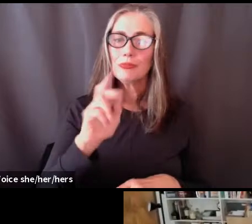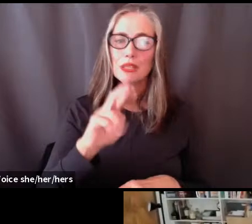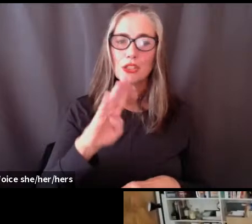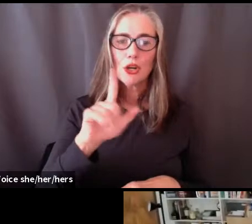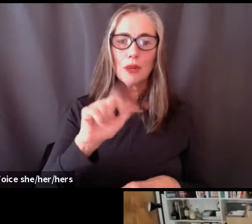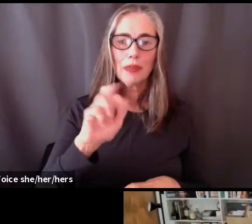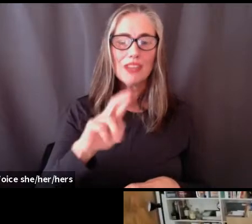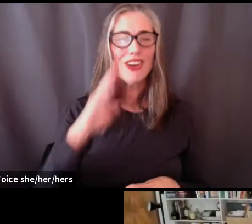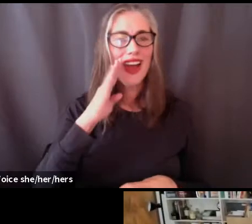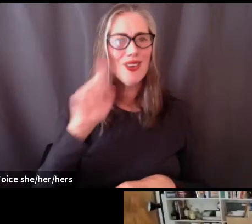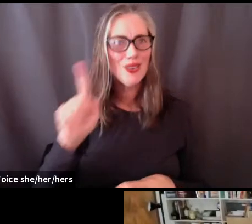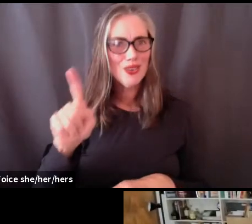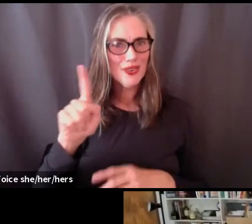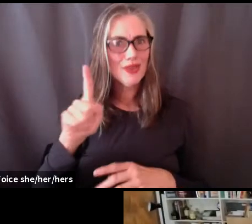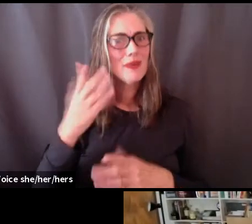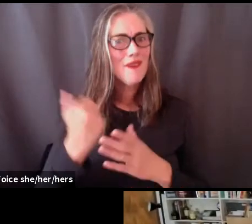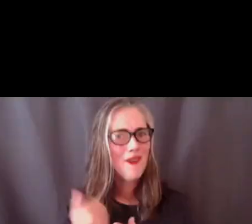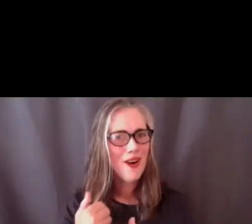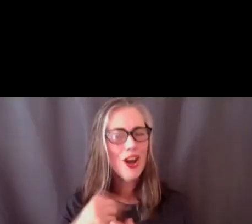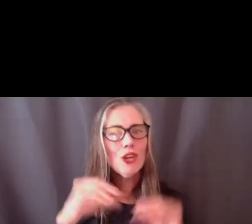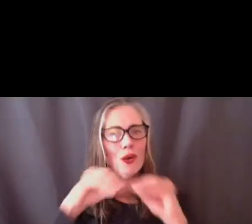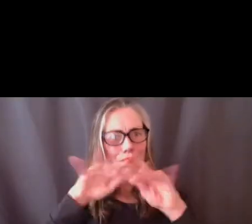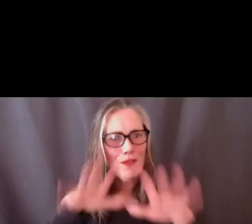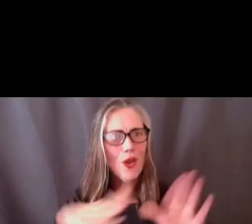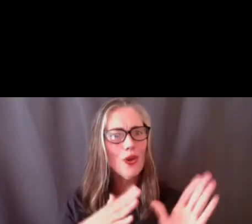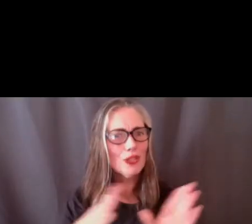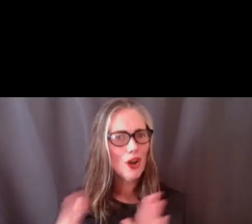And Susan Pfeiffer, please.